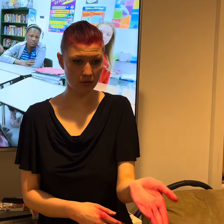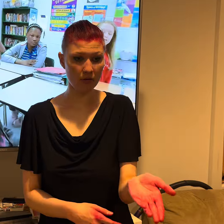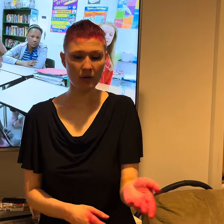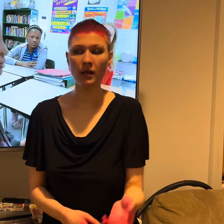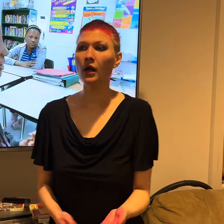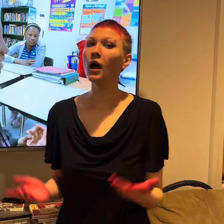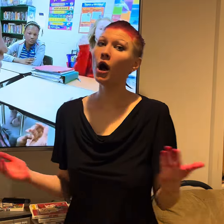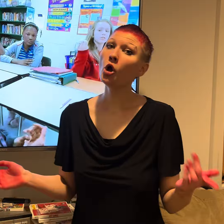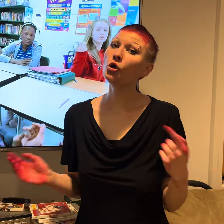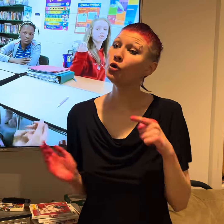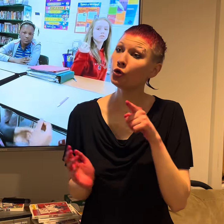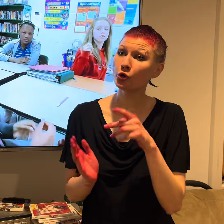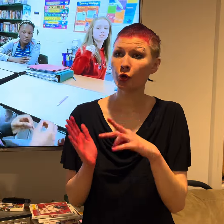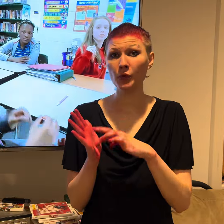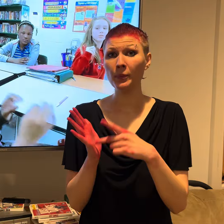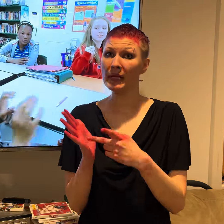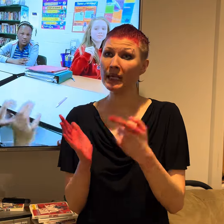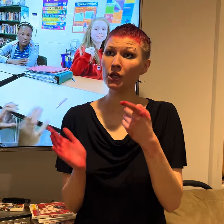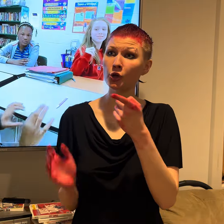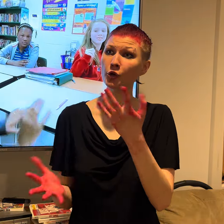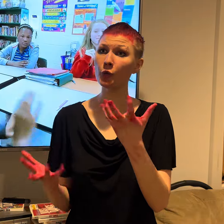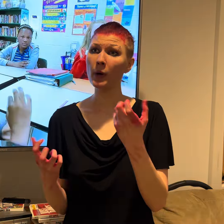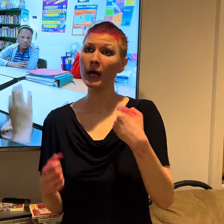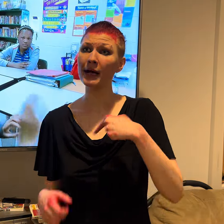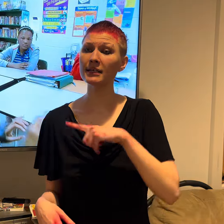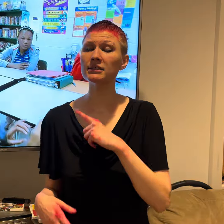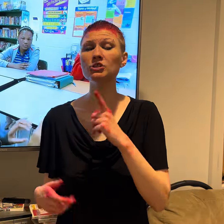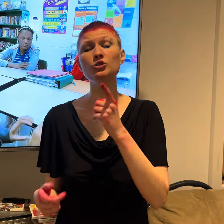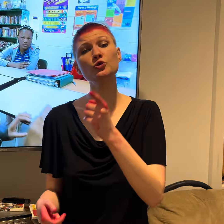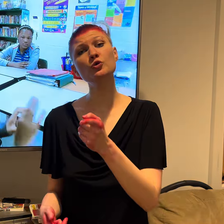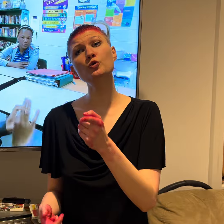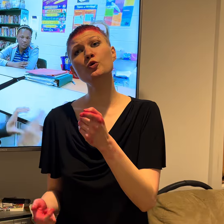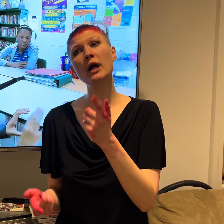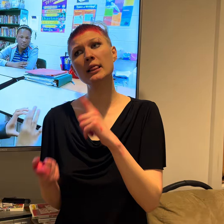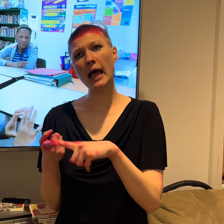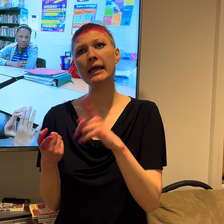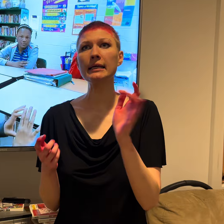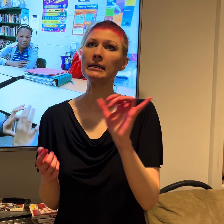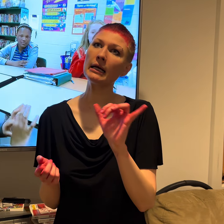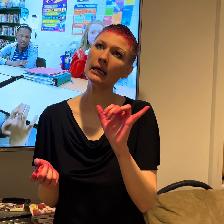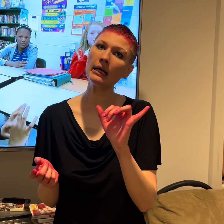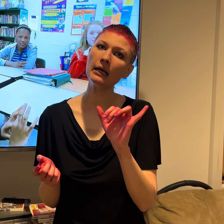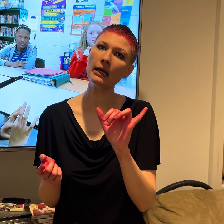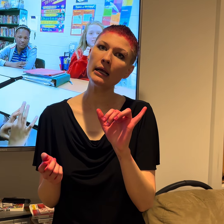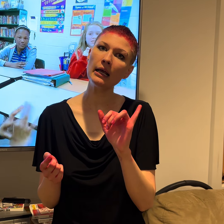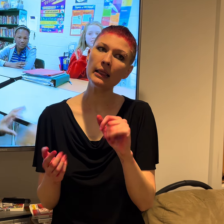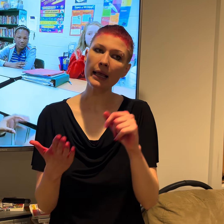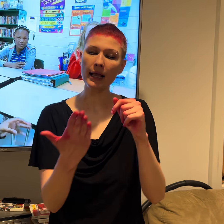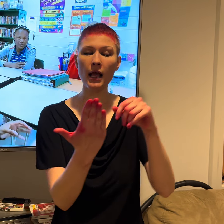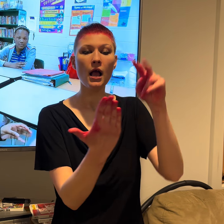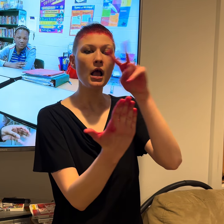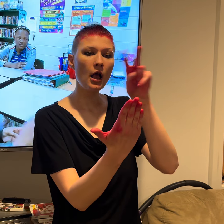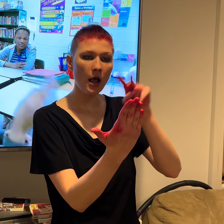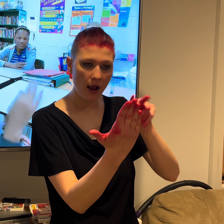guess you want us to like point out facts or stuff that we don't know and kind of circle